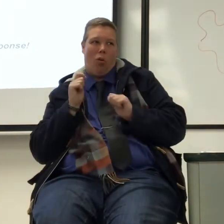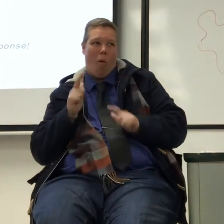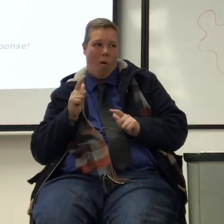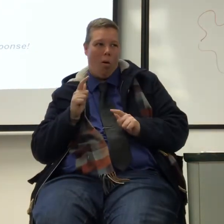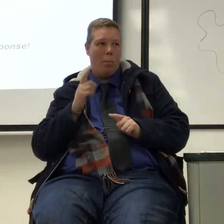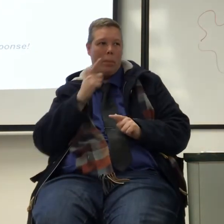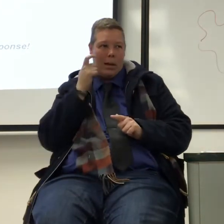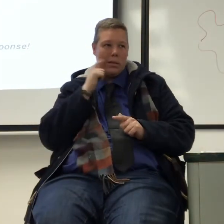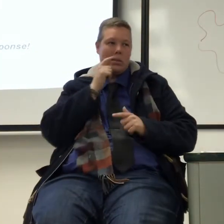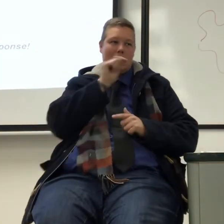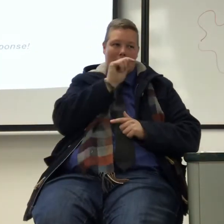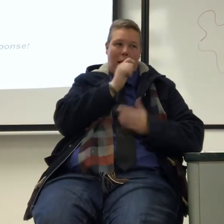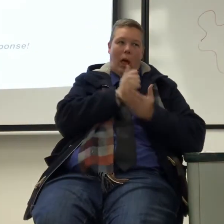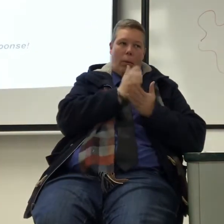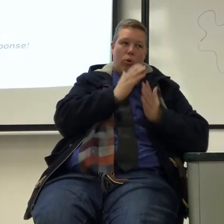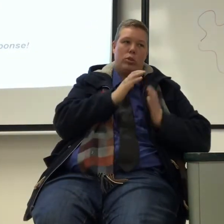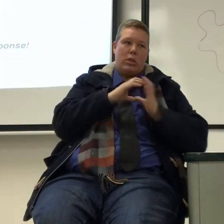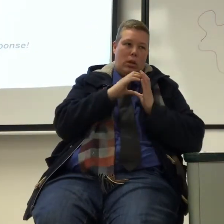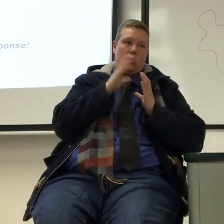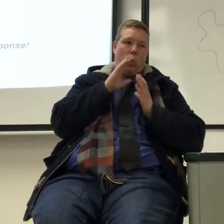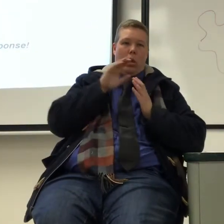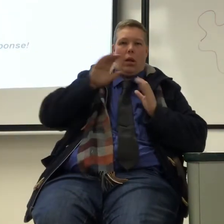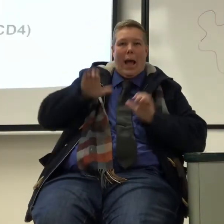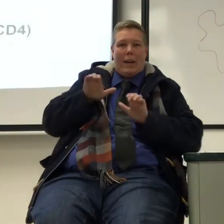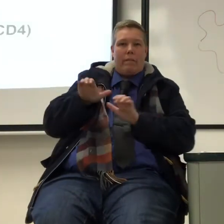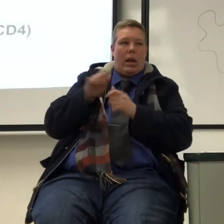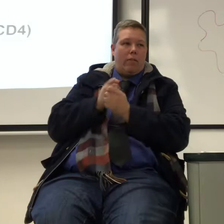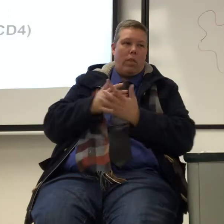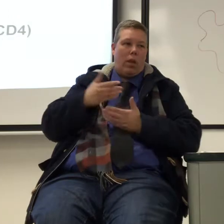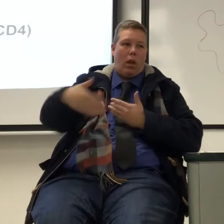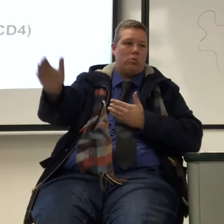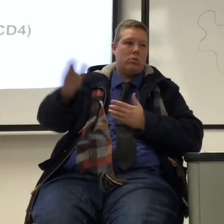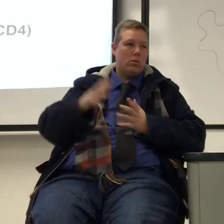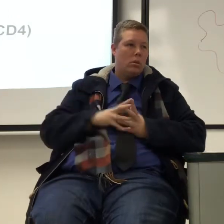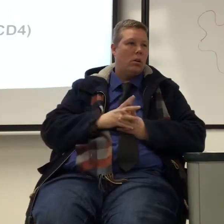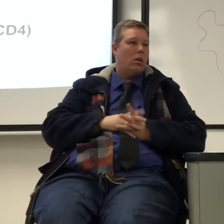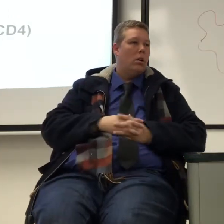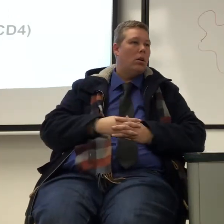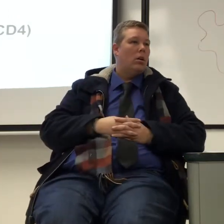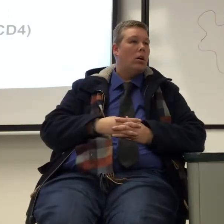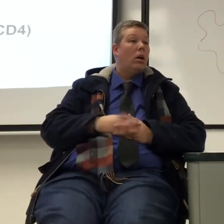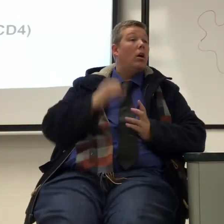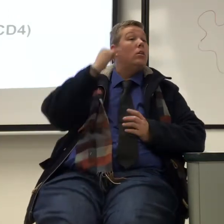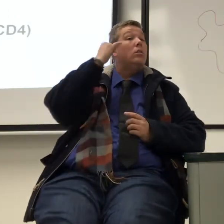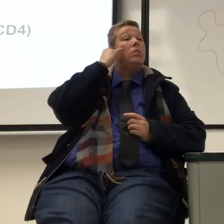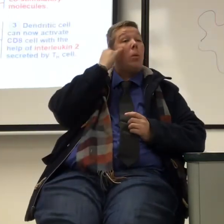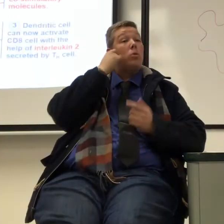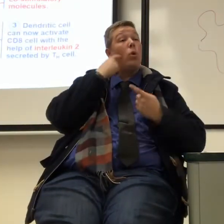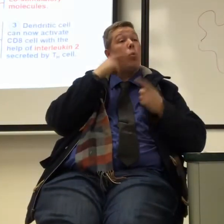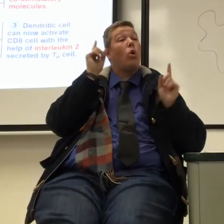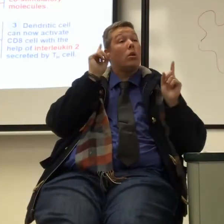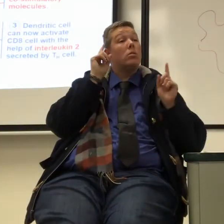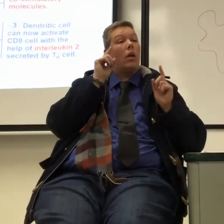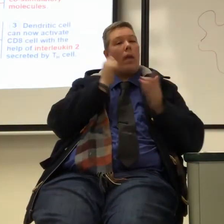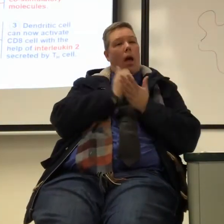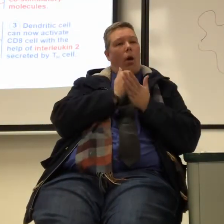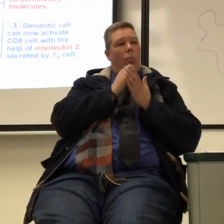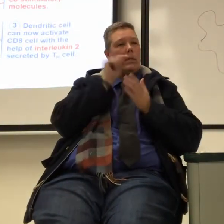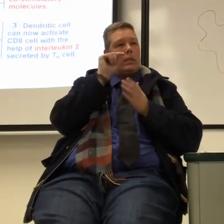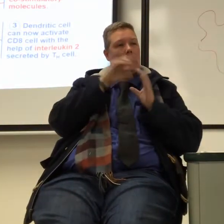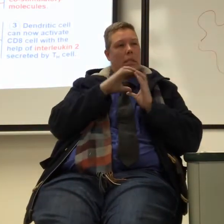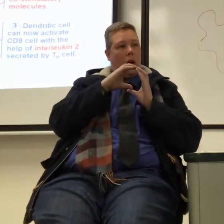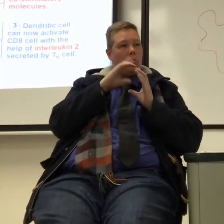process is very important to understand. Well, let's say it works, and you have the helper T cells that are